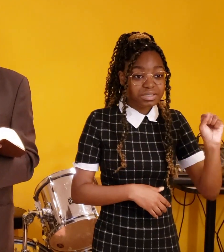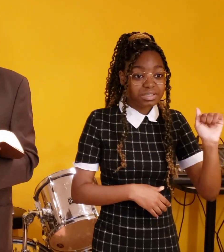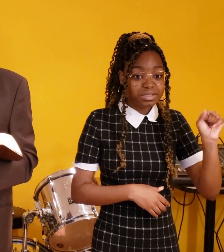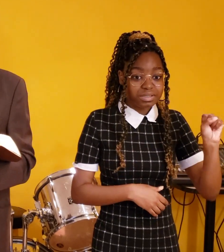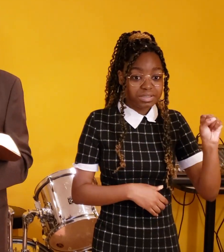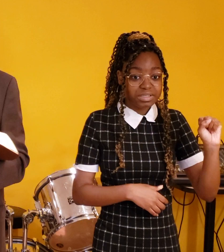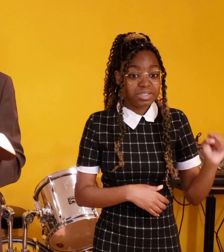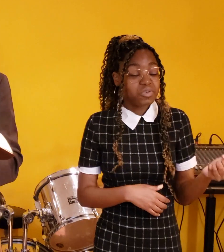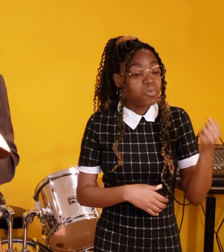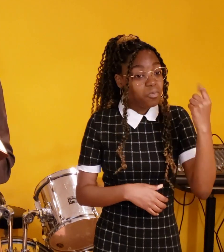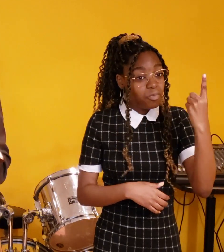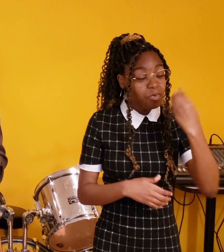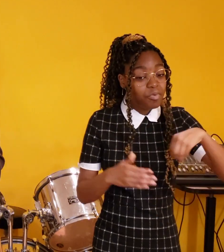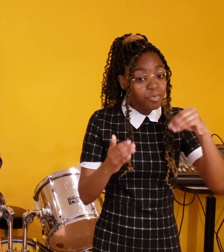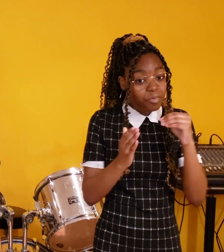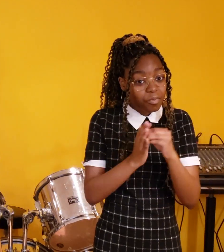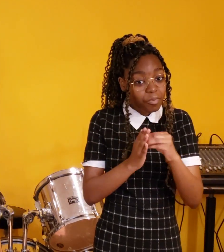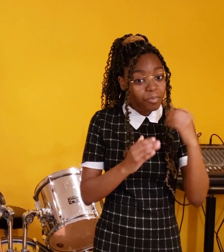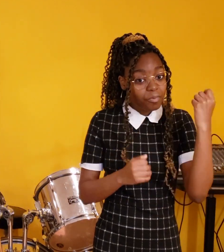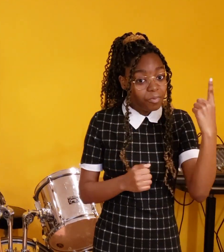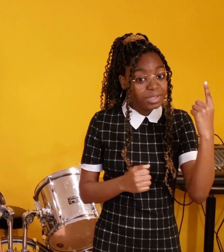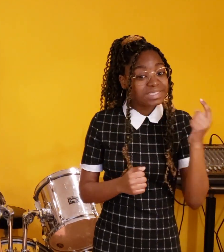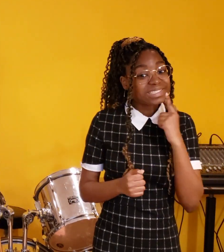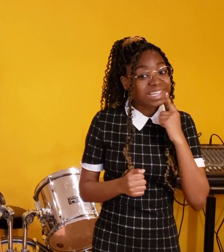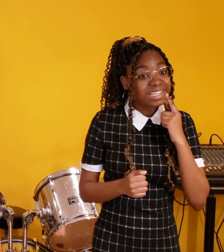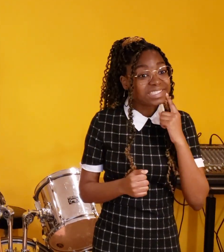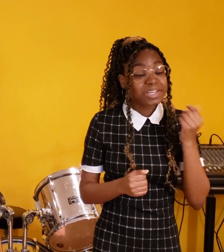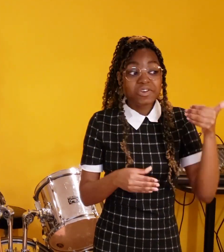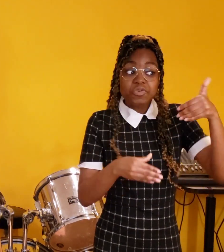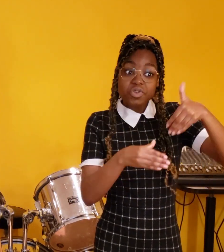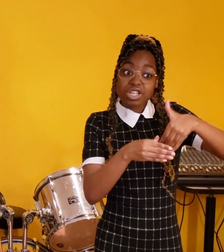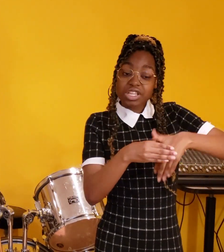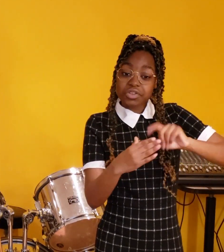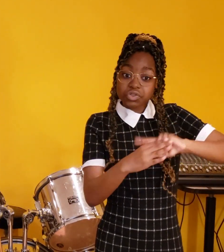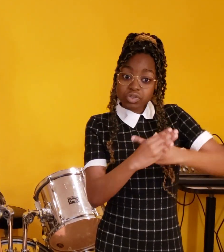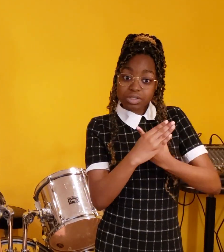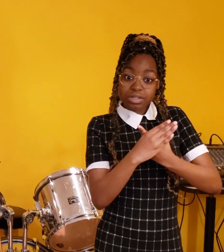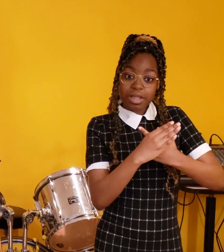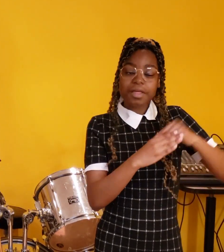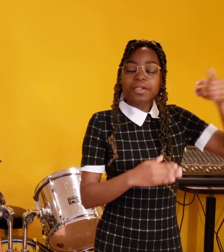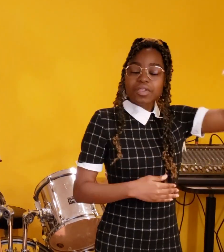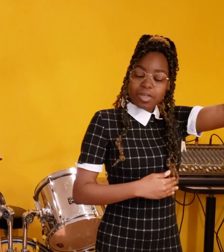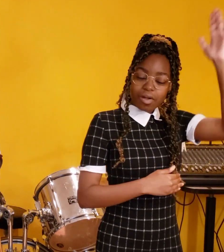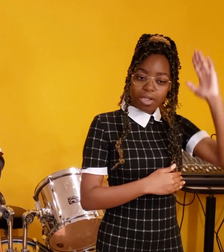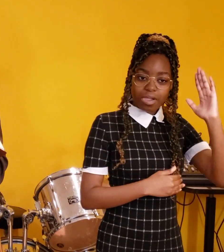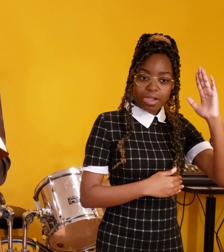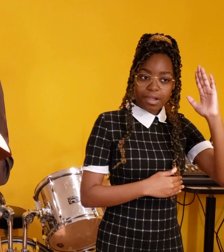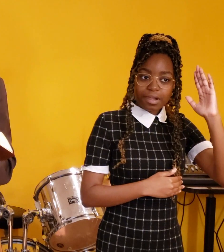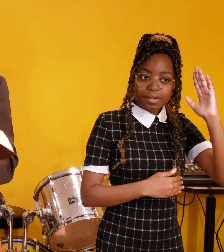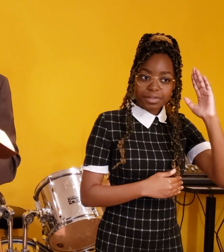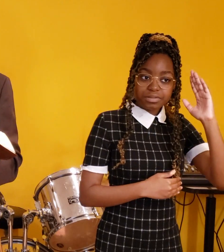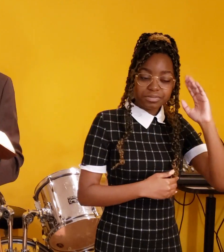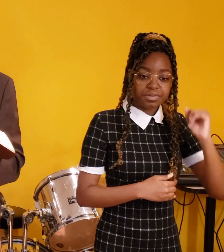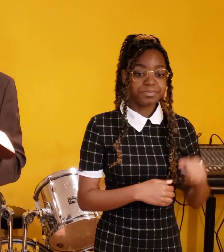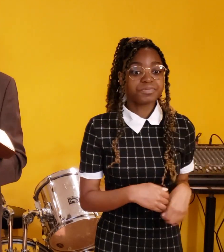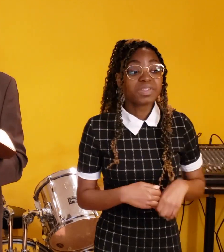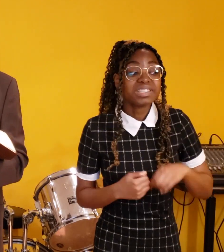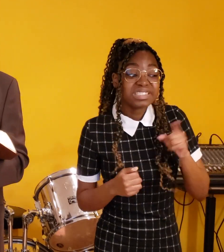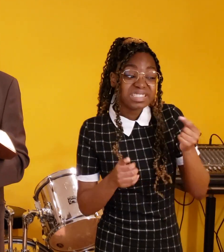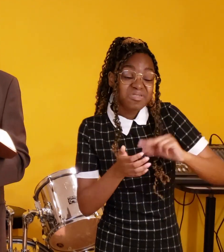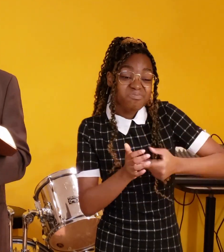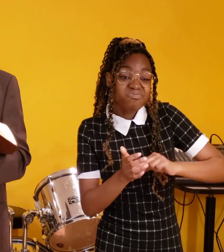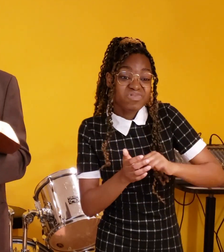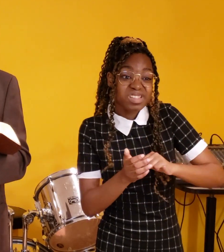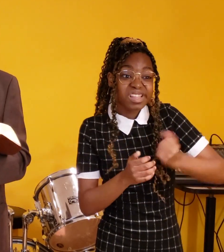in the beginning, God. So when Genesis 1 says in the beginning, God, that sets